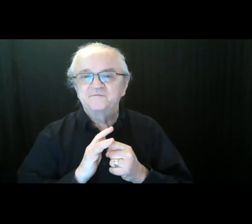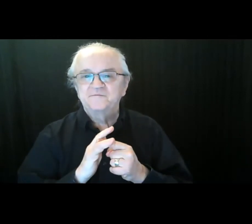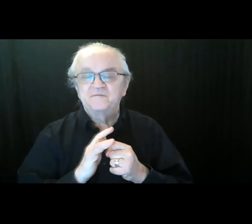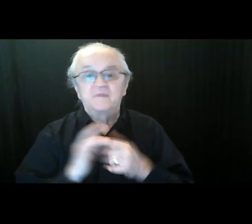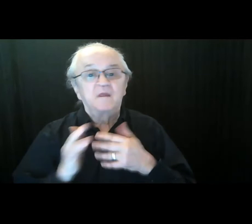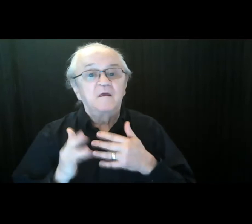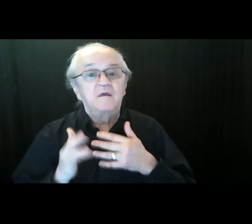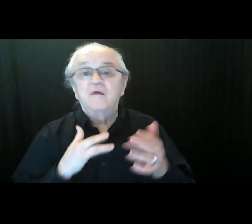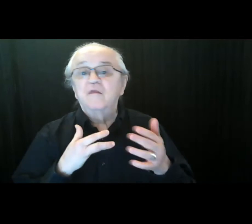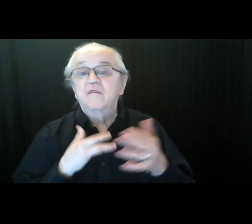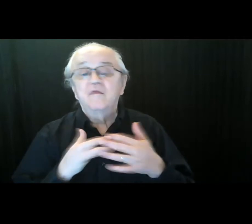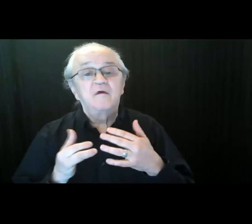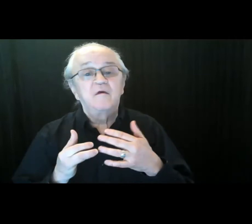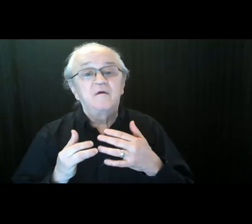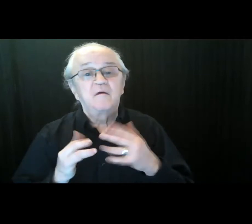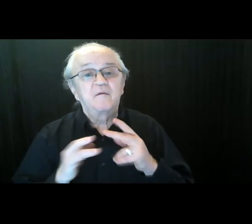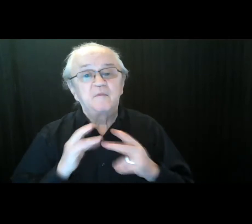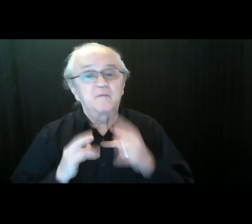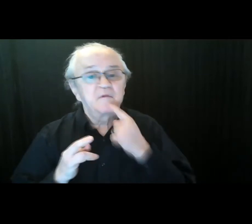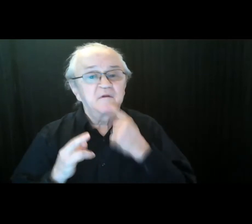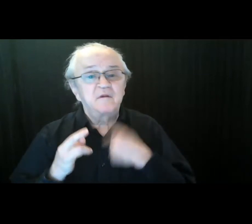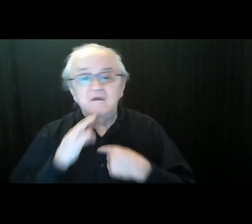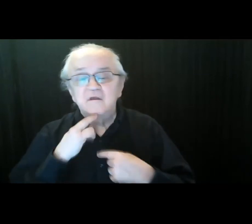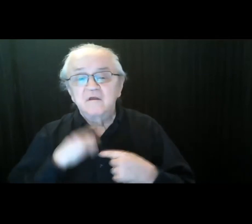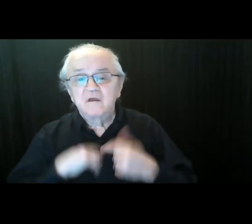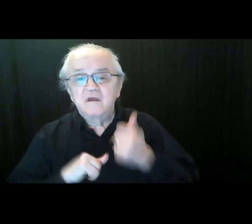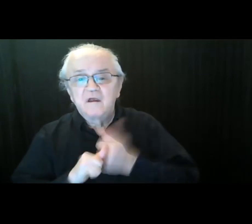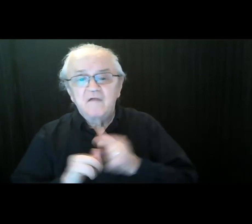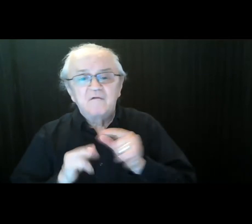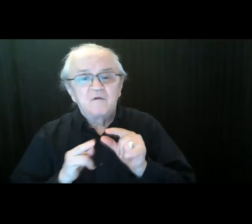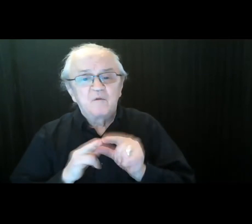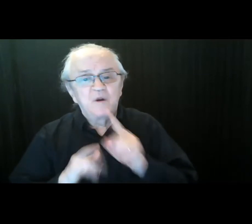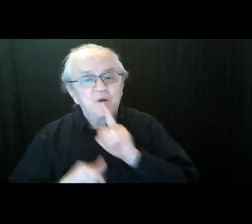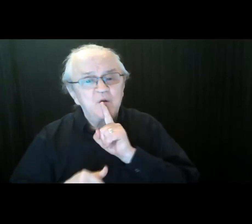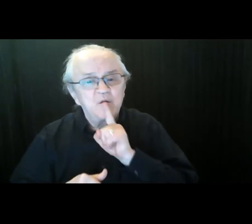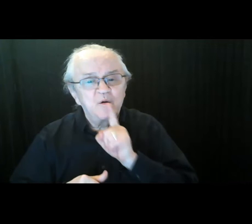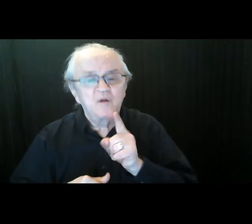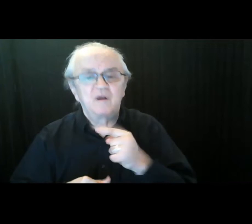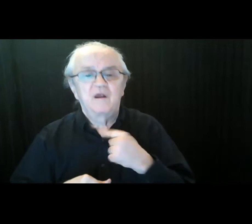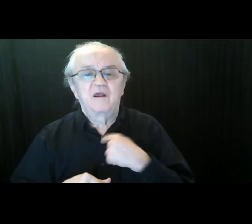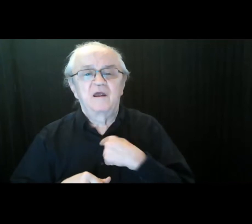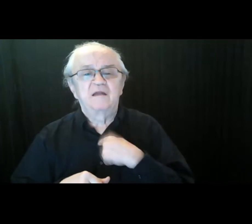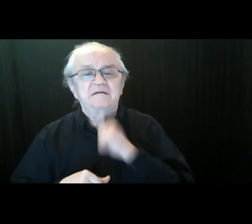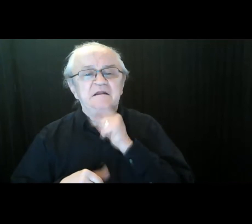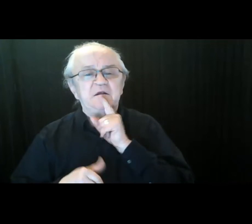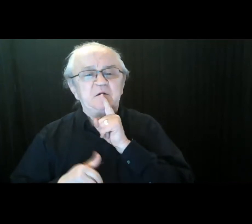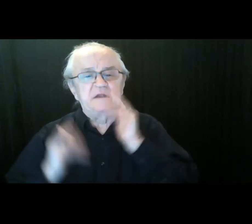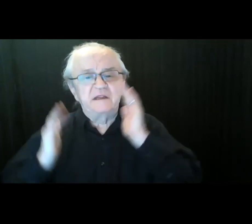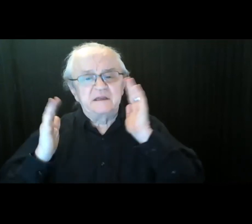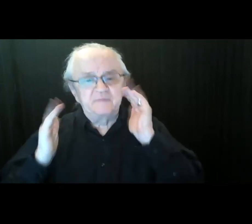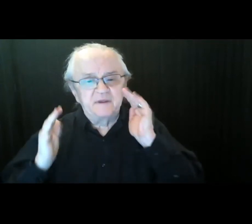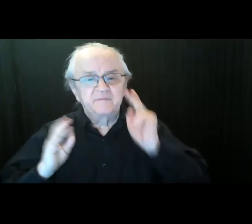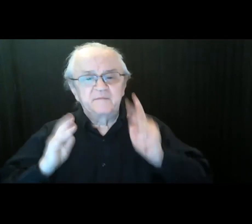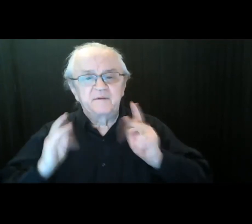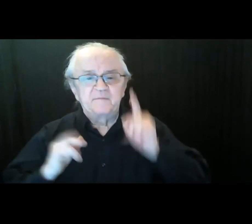Although I have been told that every word of this story is true, I don't really expect people to believe it. I'm